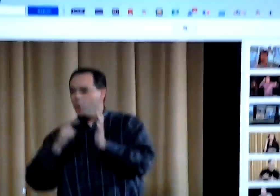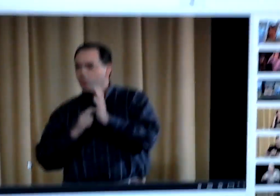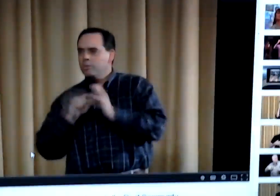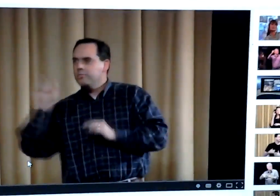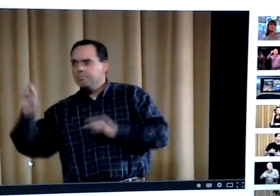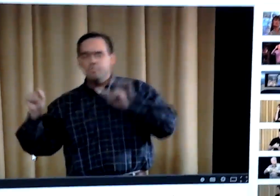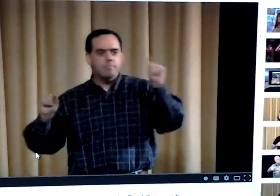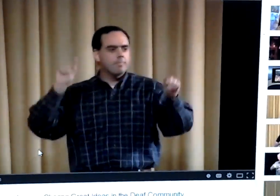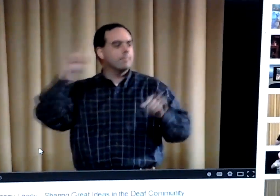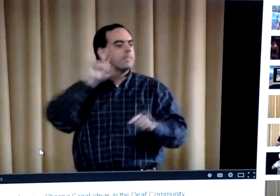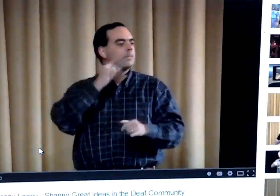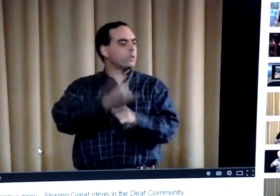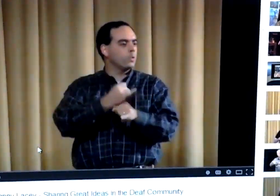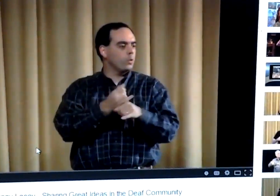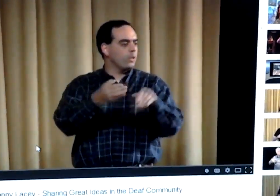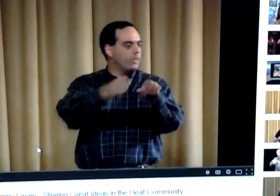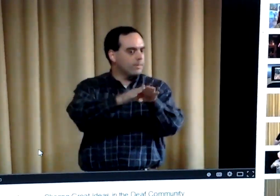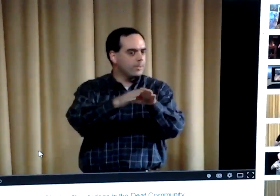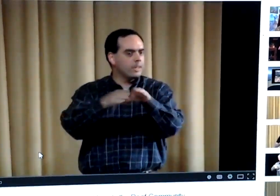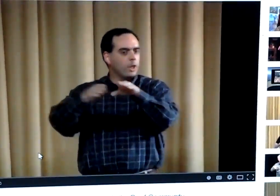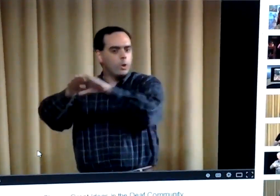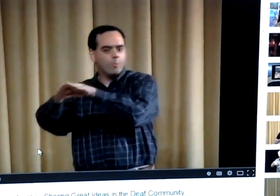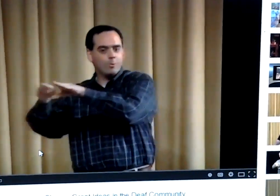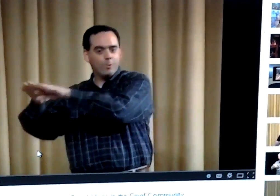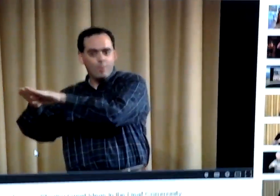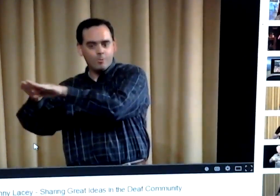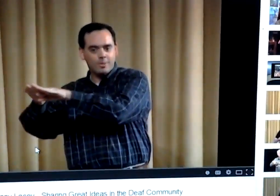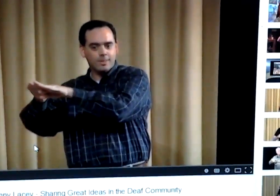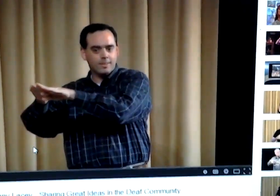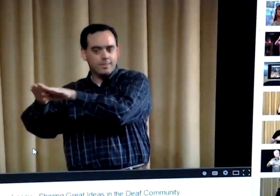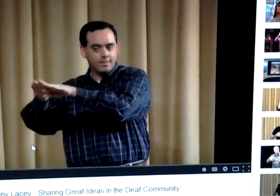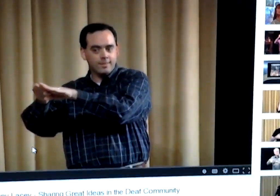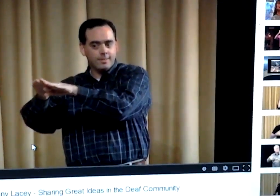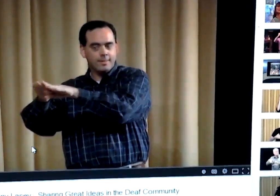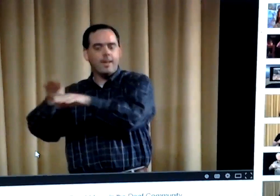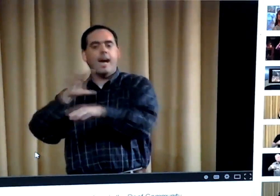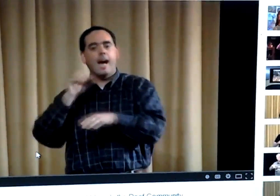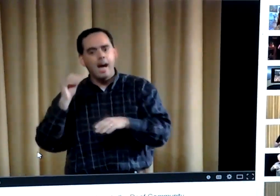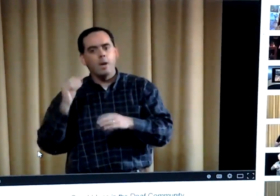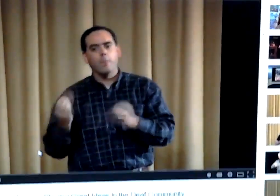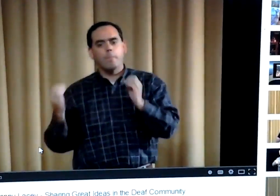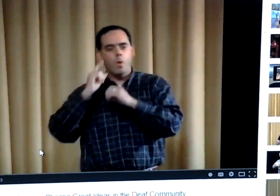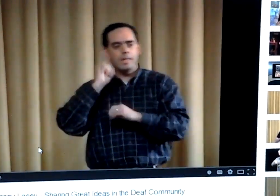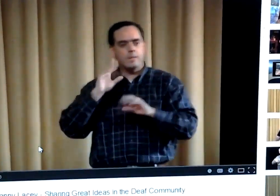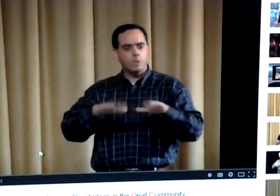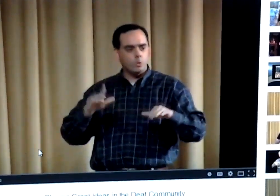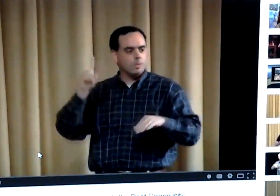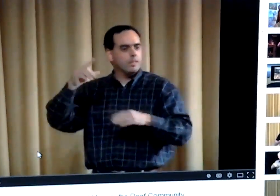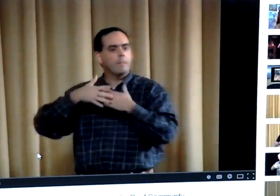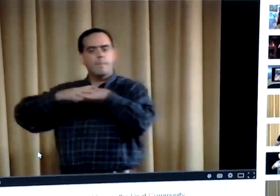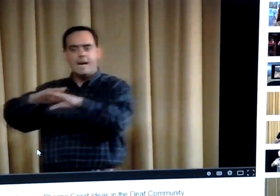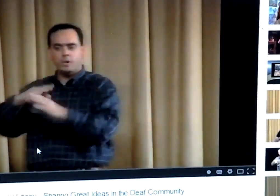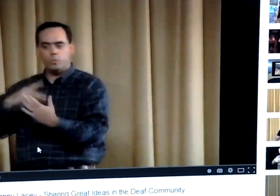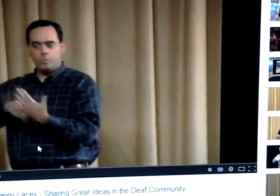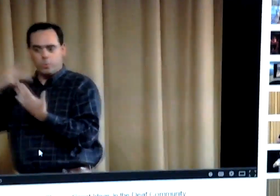First was the deaf education system. A lot of deaf institutes closed around the country. And a